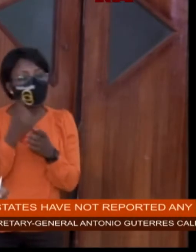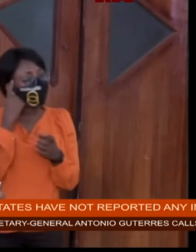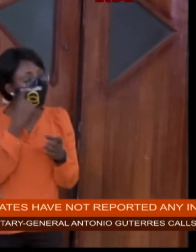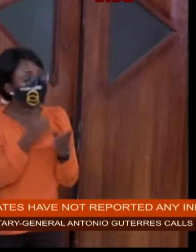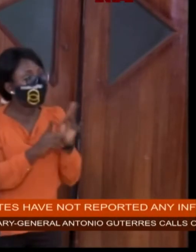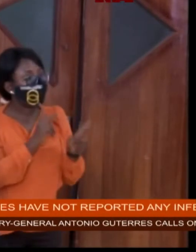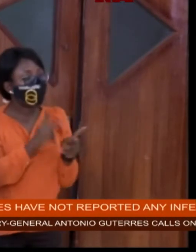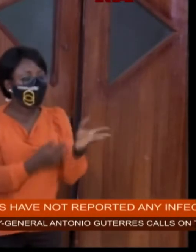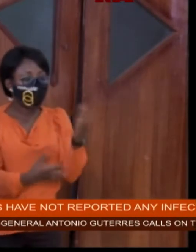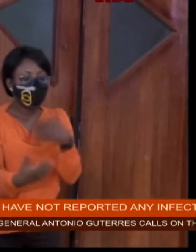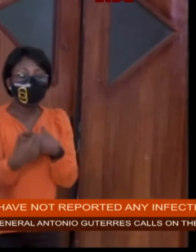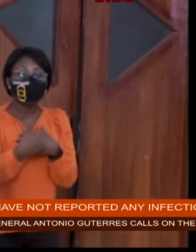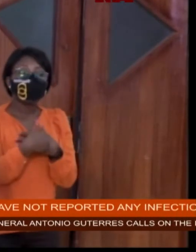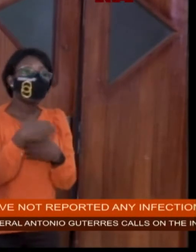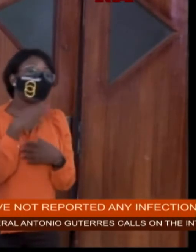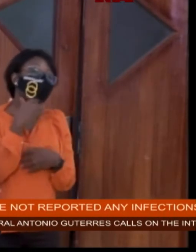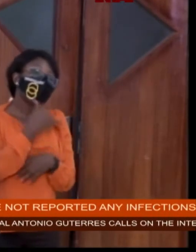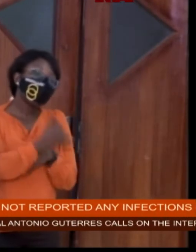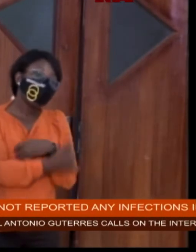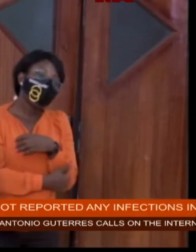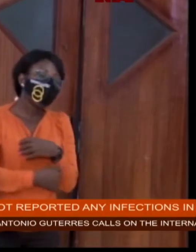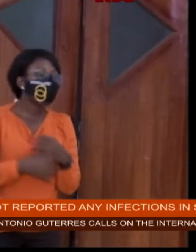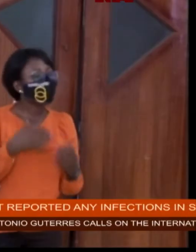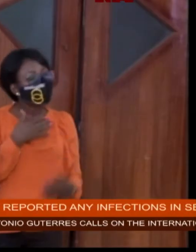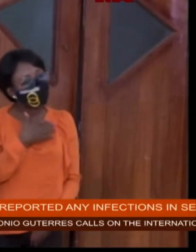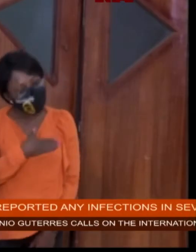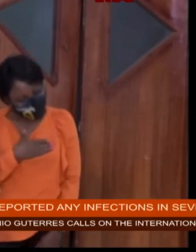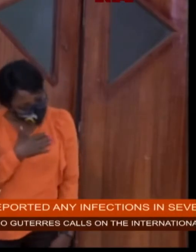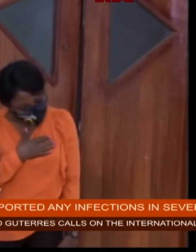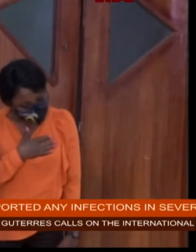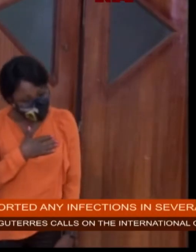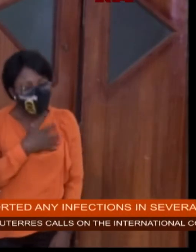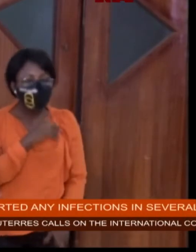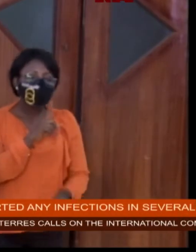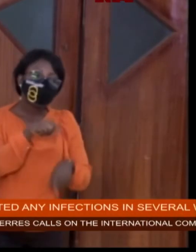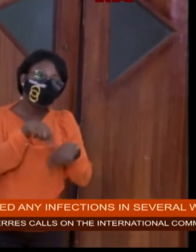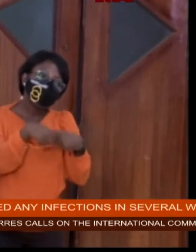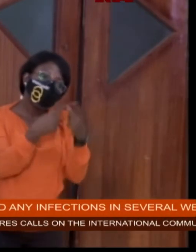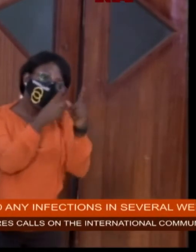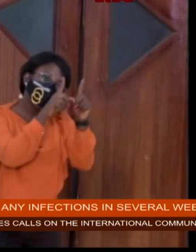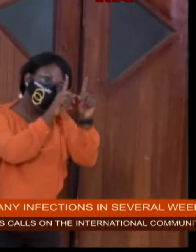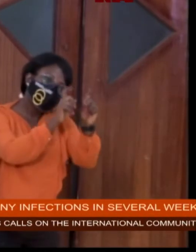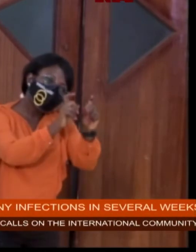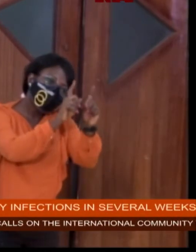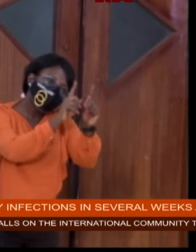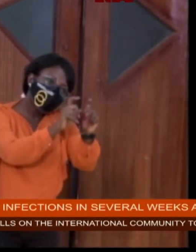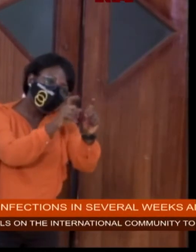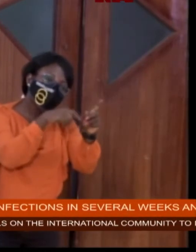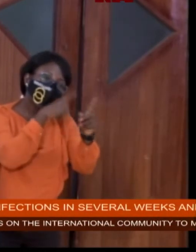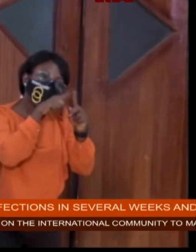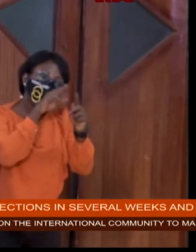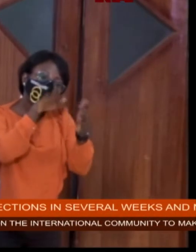For returnees too, we've been advised, please endeavor